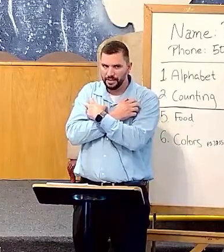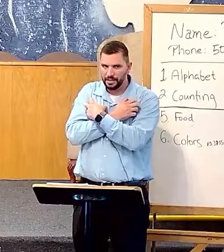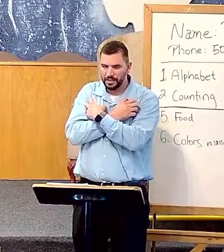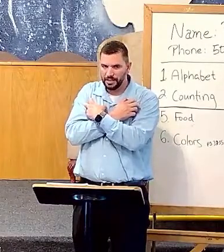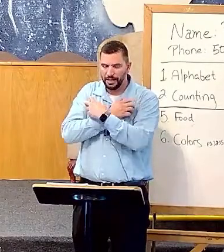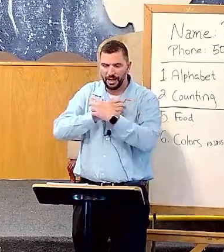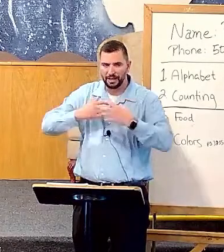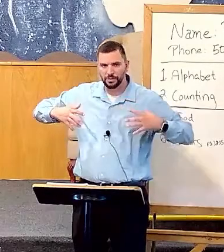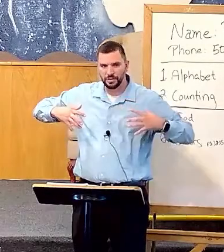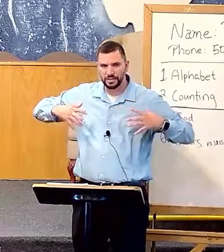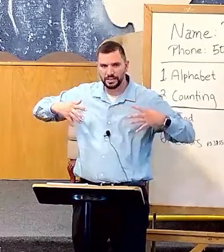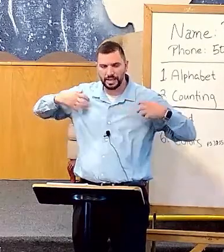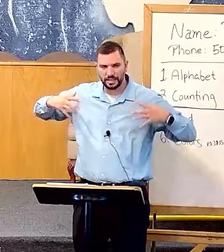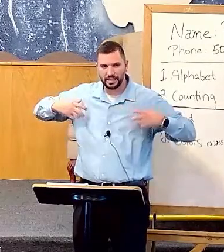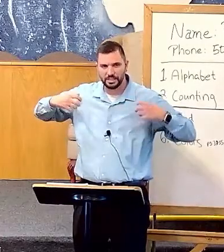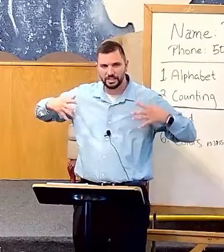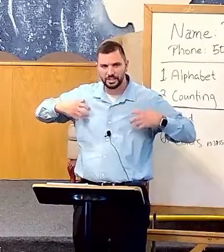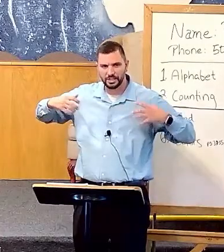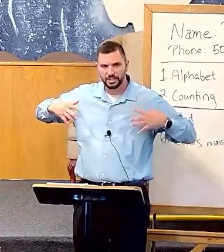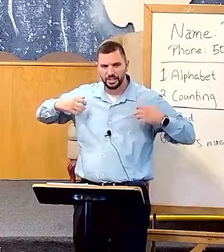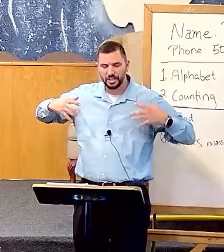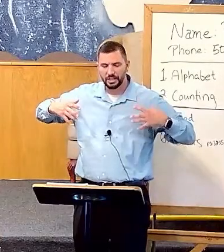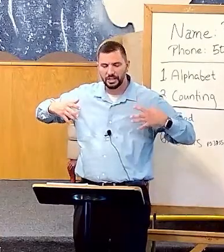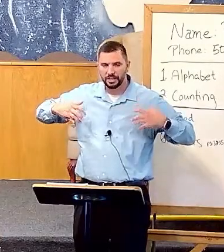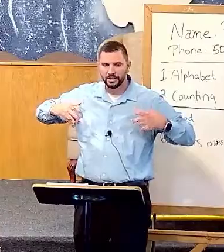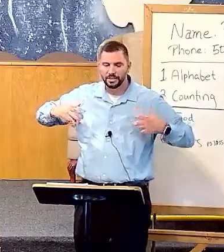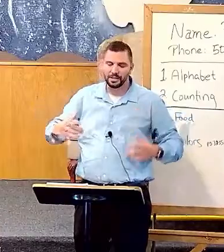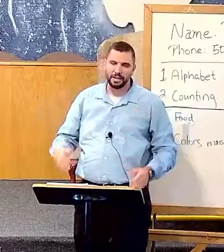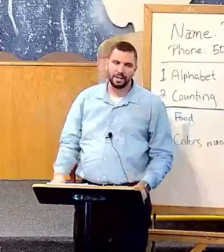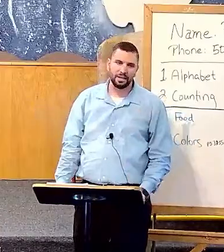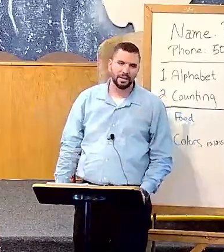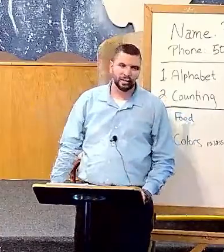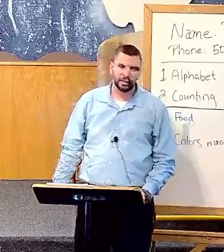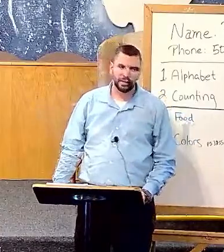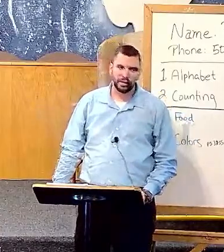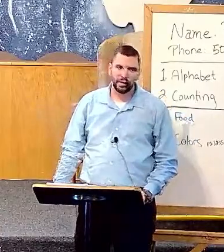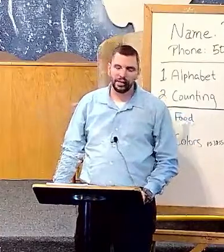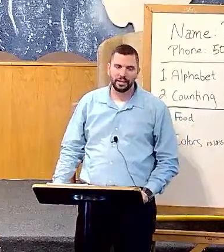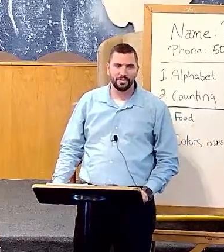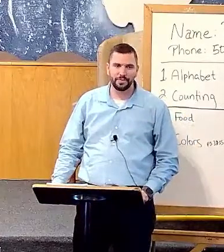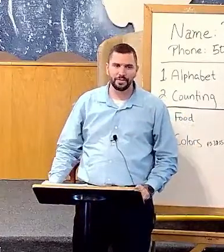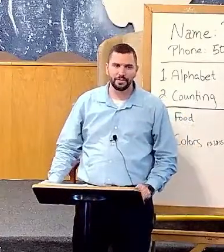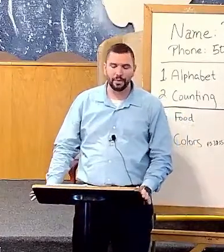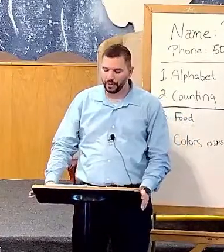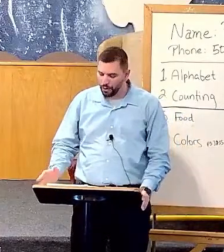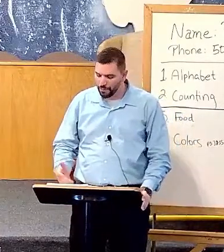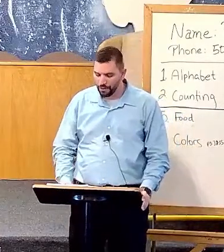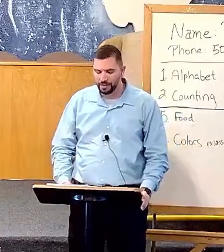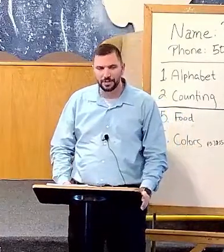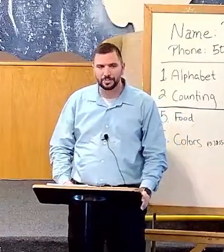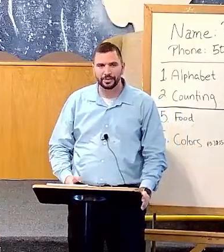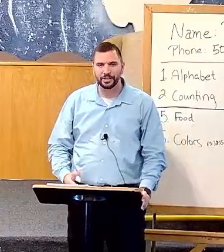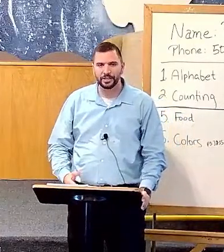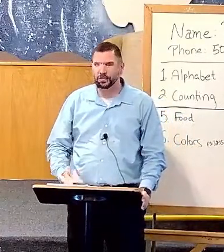An animal is like this. See, I need to review. I went over all of these, but these are the ones that aren't in